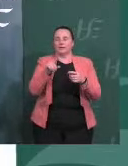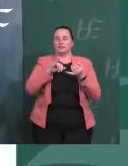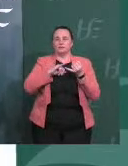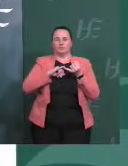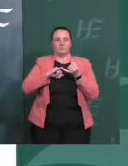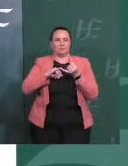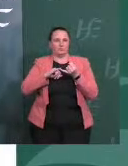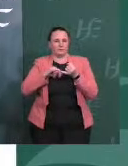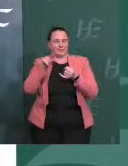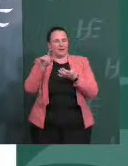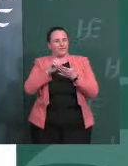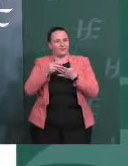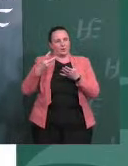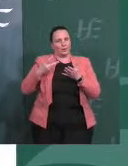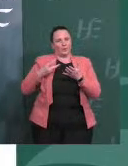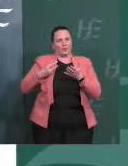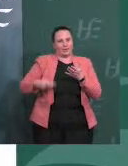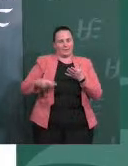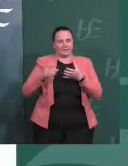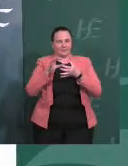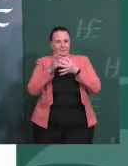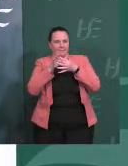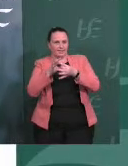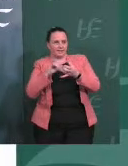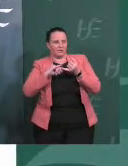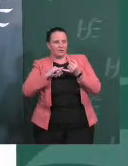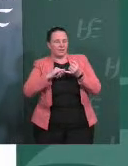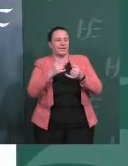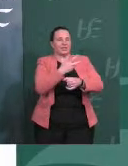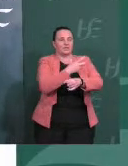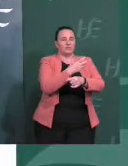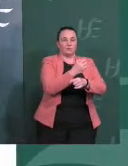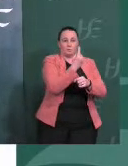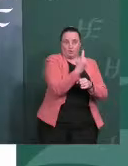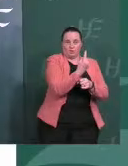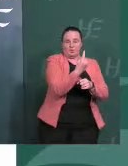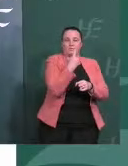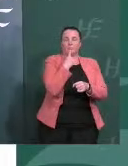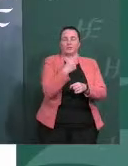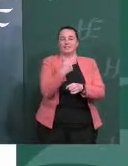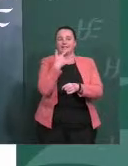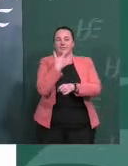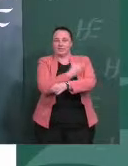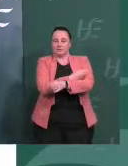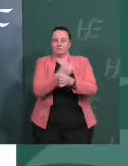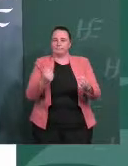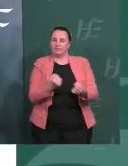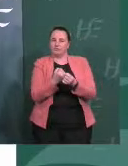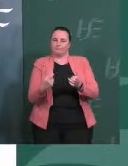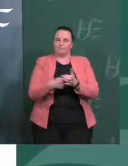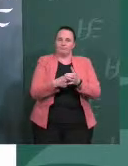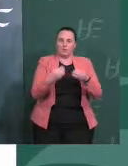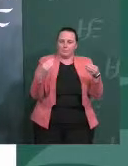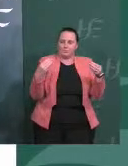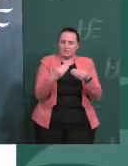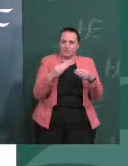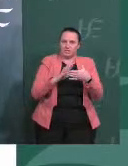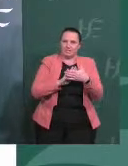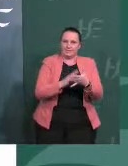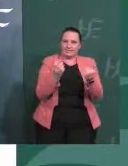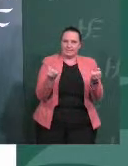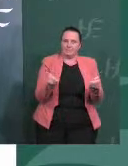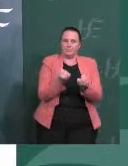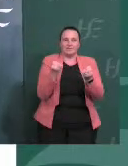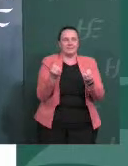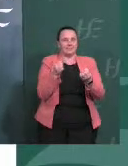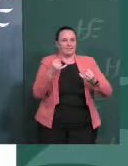know there was a weakening against less severe illness after dose 1, but dose 2 gives a really strong protection against symptomatic